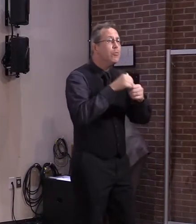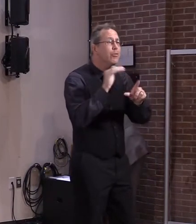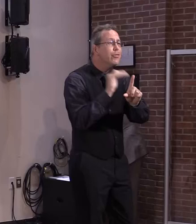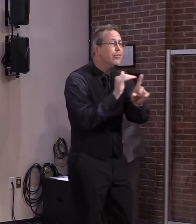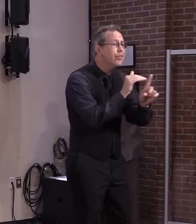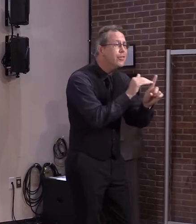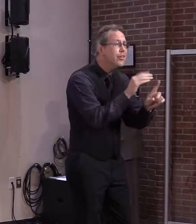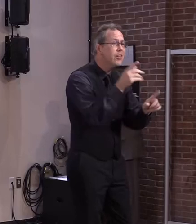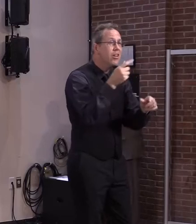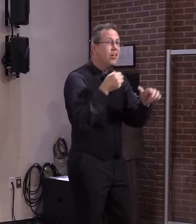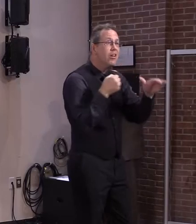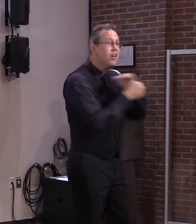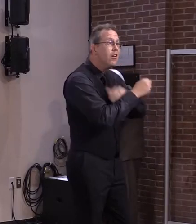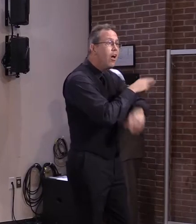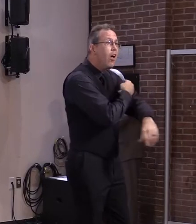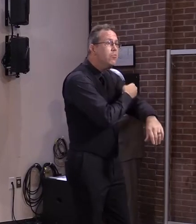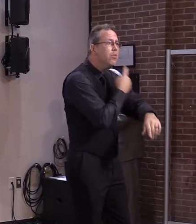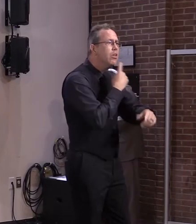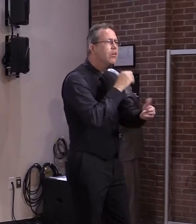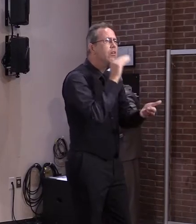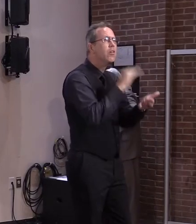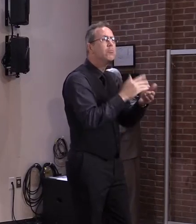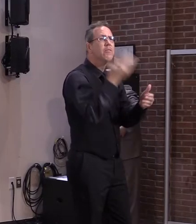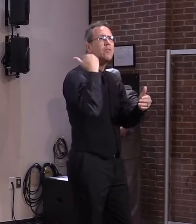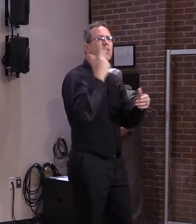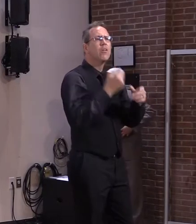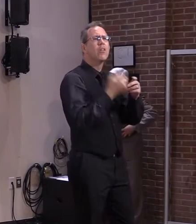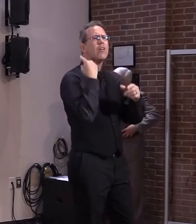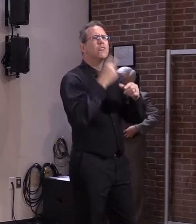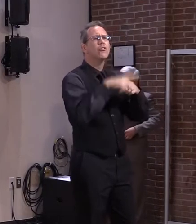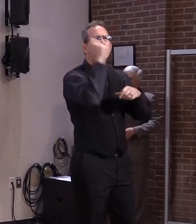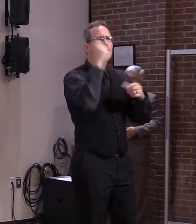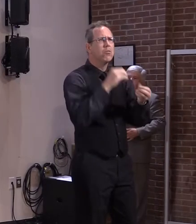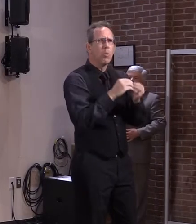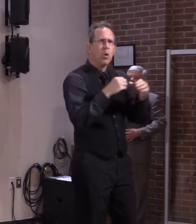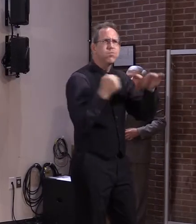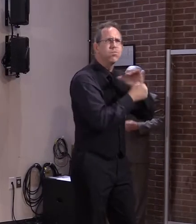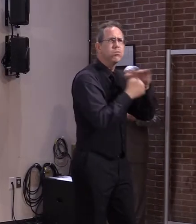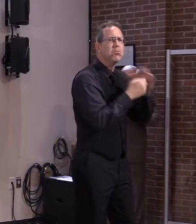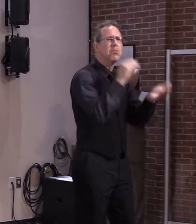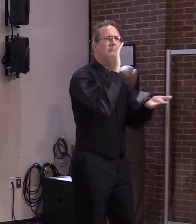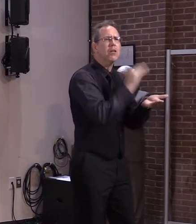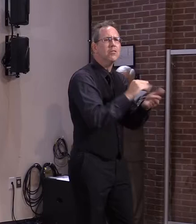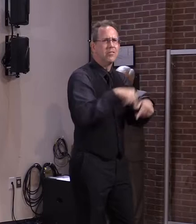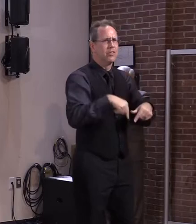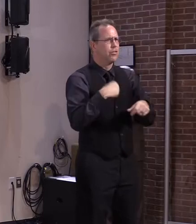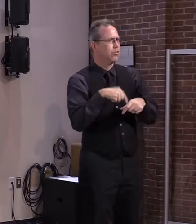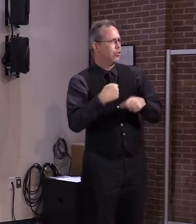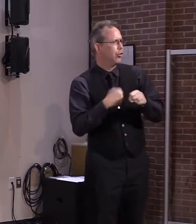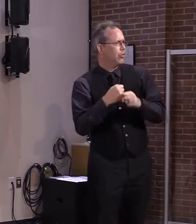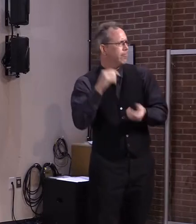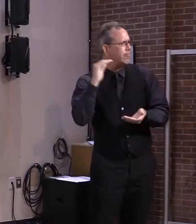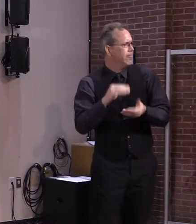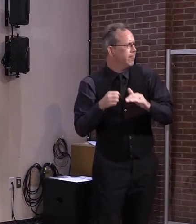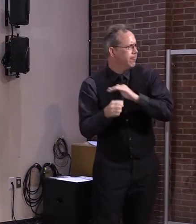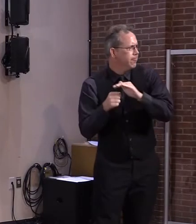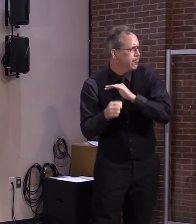back to my notes this morning and found we had days in February where we were in the